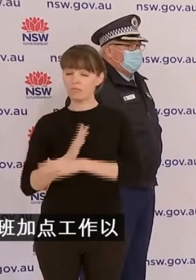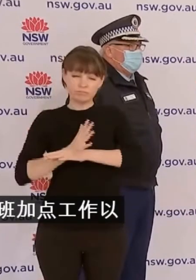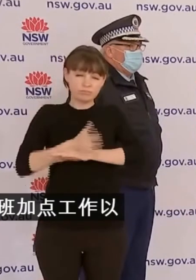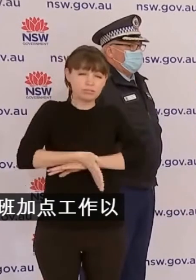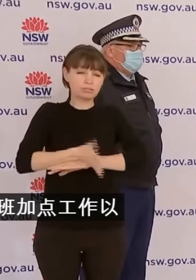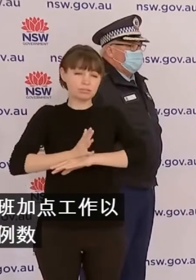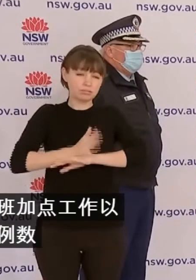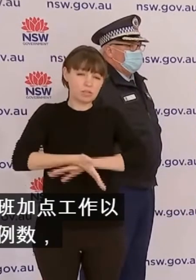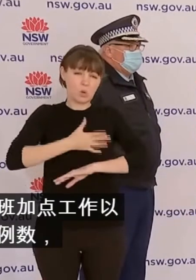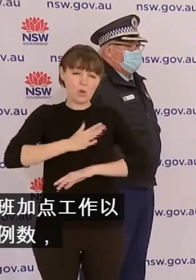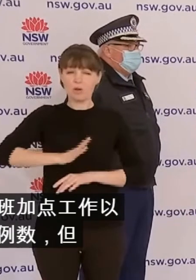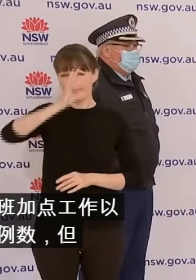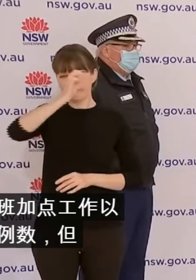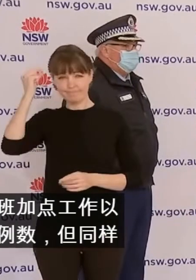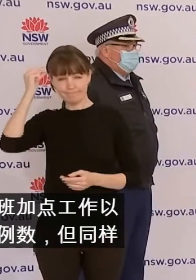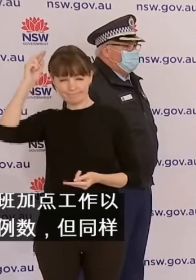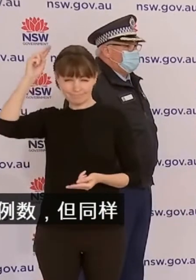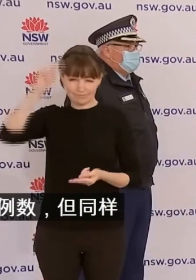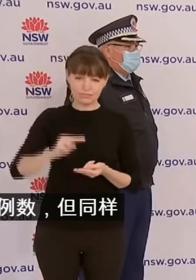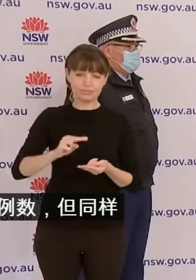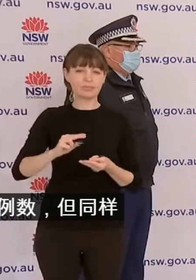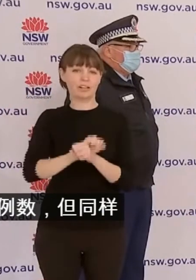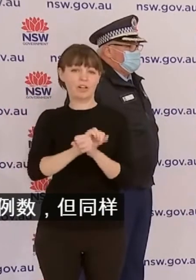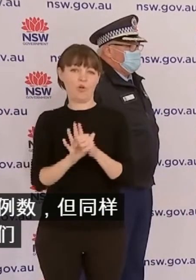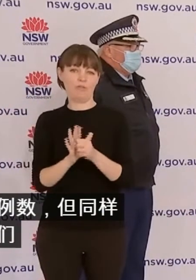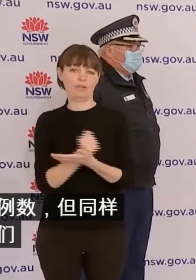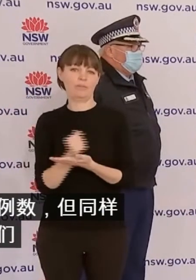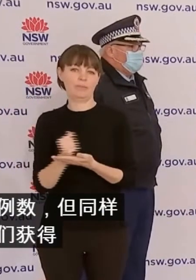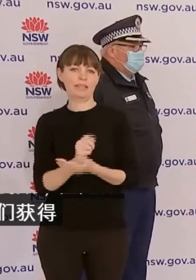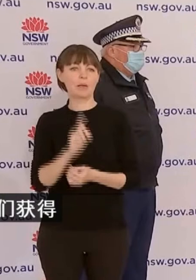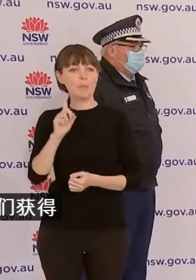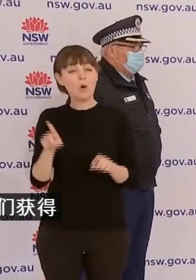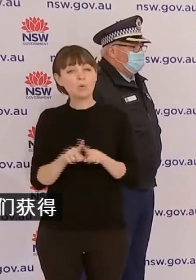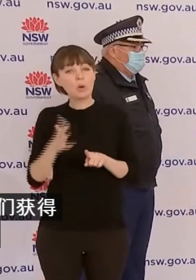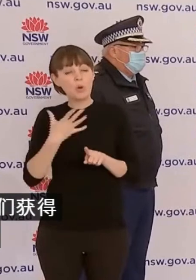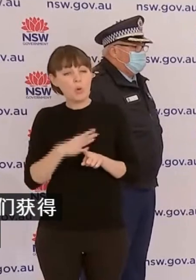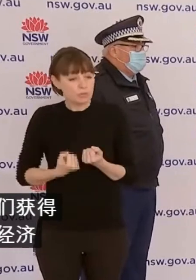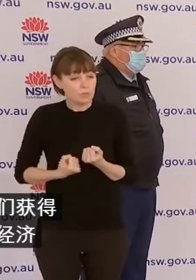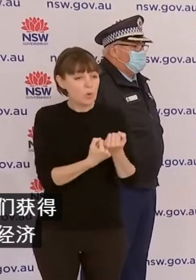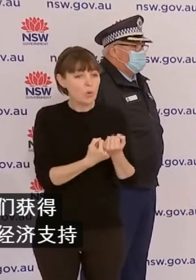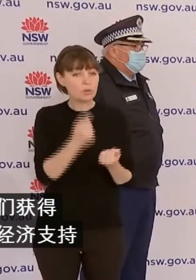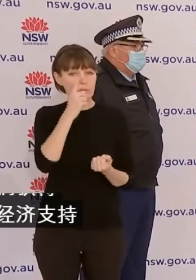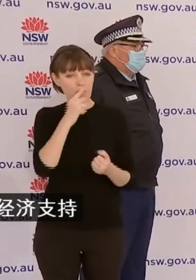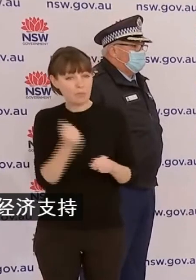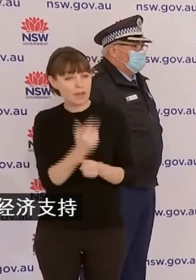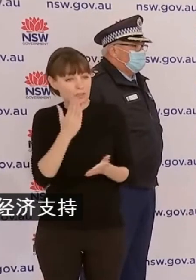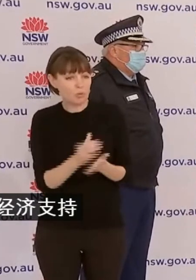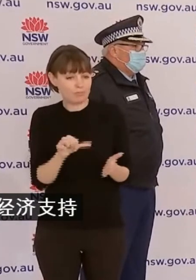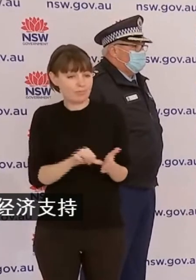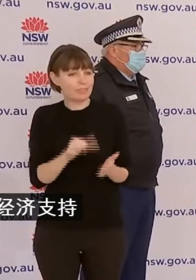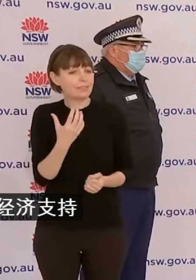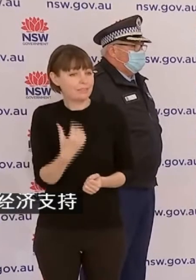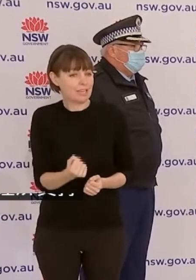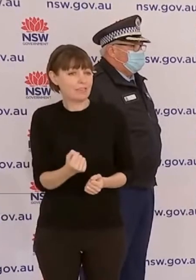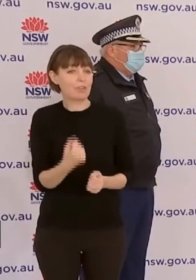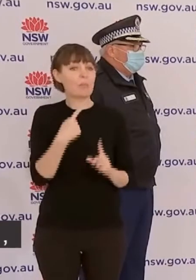get those case numbers down, but equally working hard to ensure that people receive the economic support they need, but also that the wheels of government are